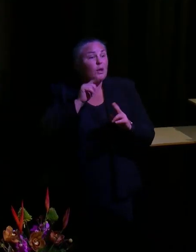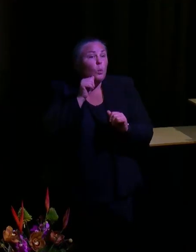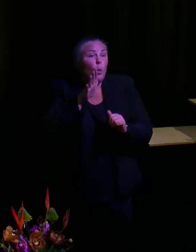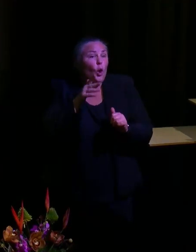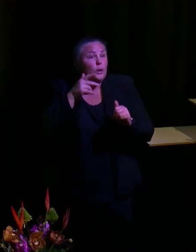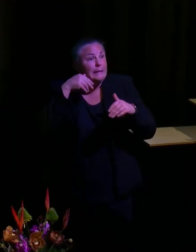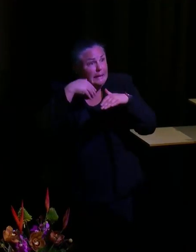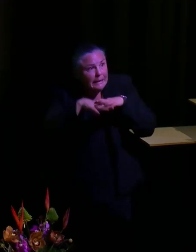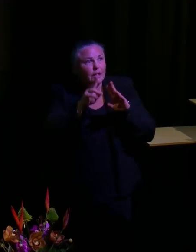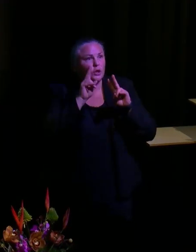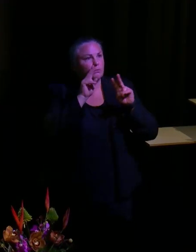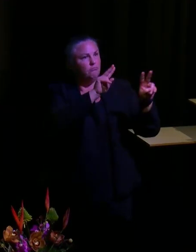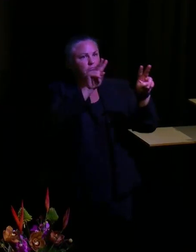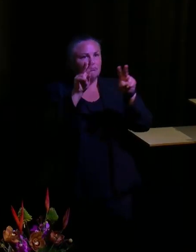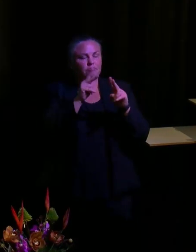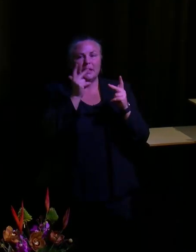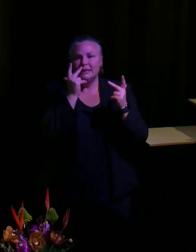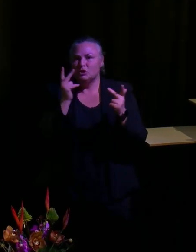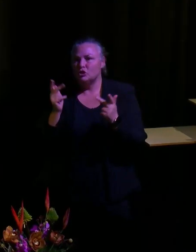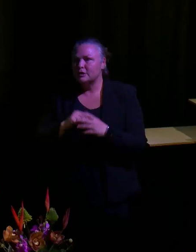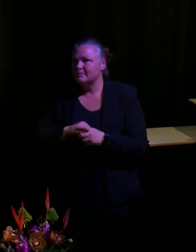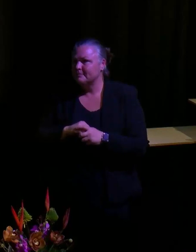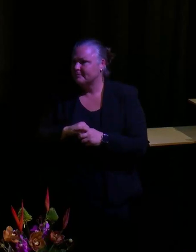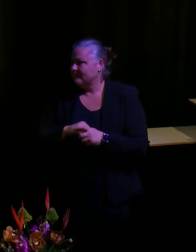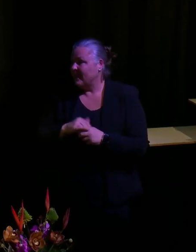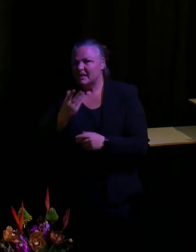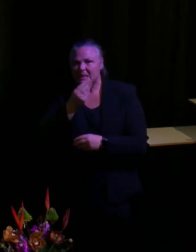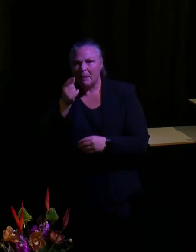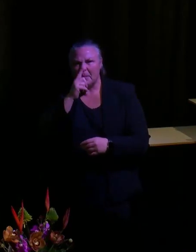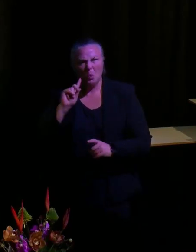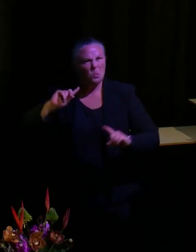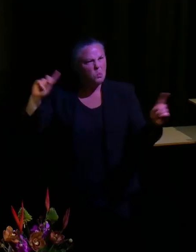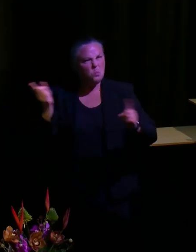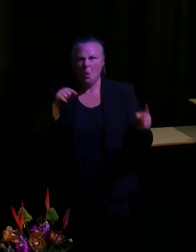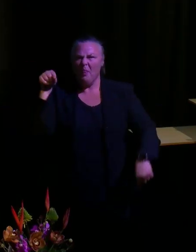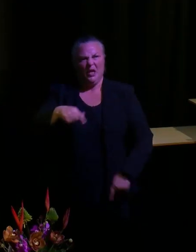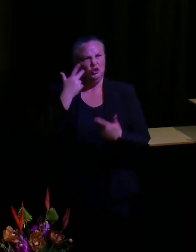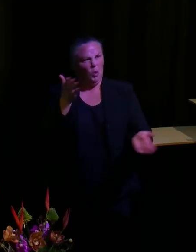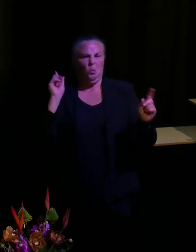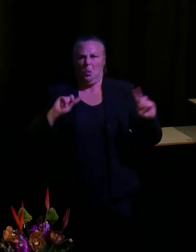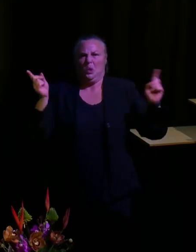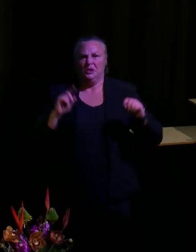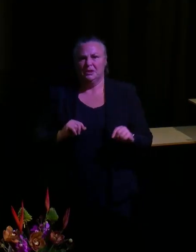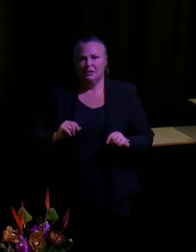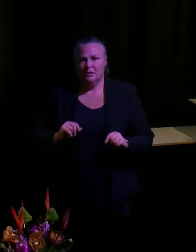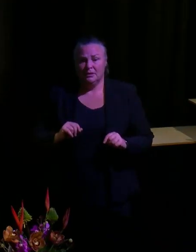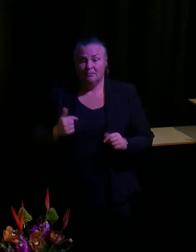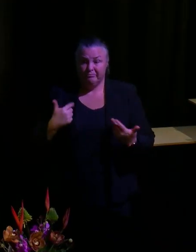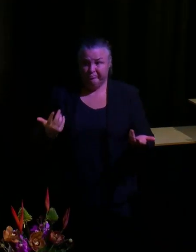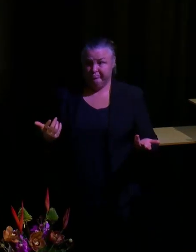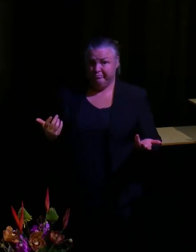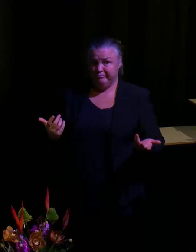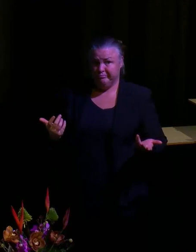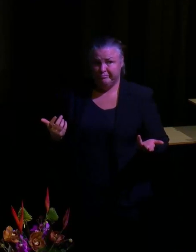sort of just stumble in and go, I've had people go, what the hell is this show? And it's like, I'm sort of standing there going